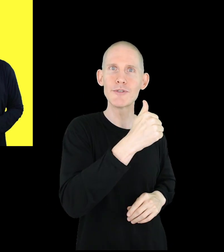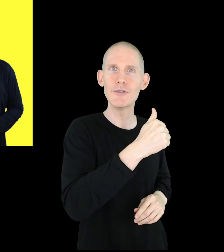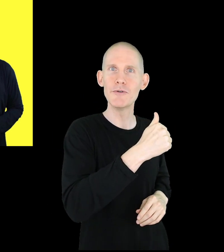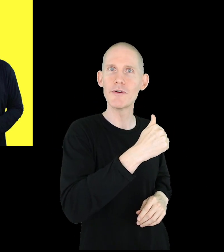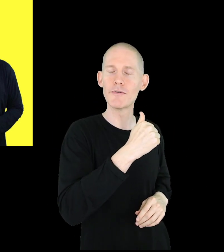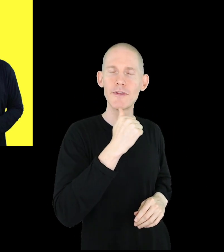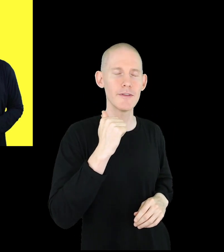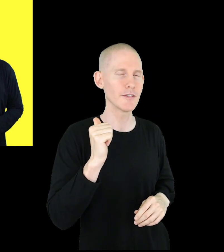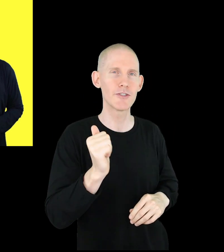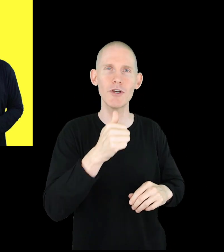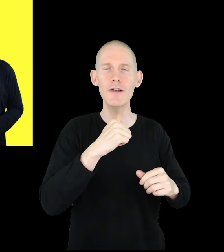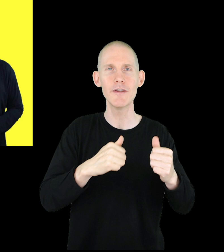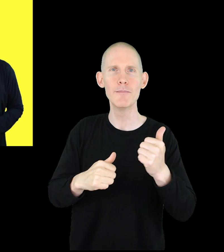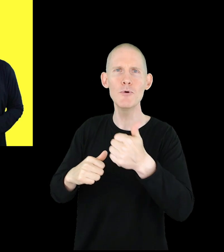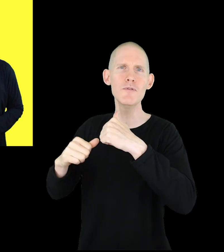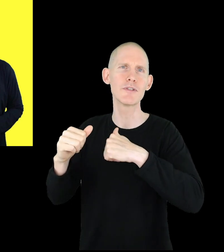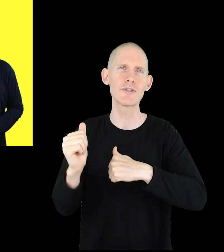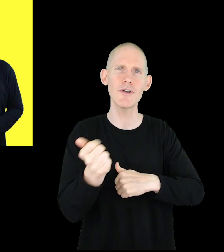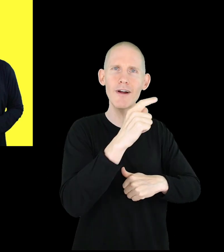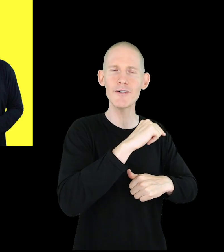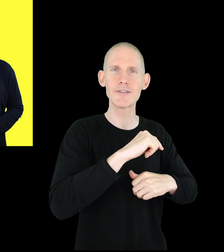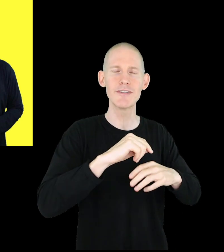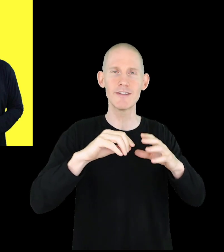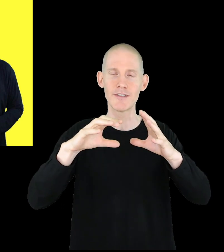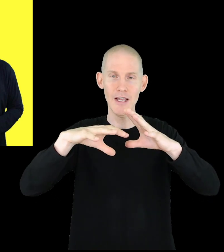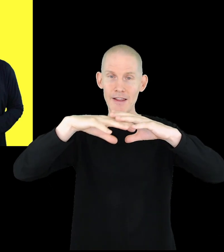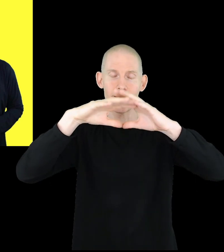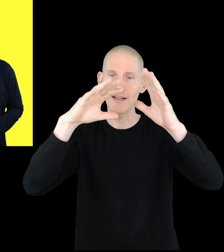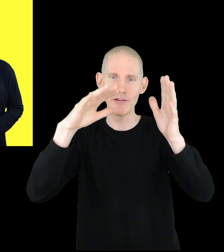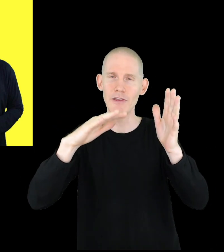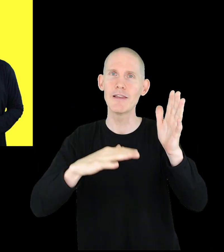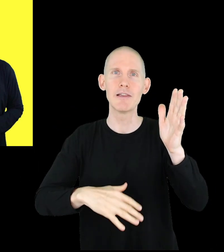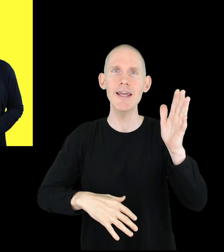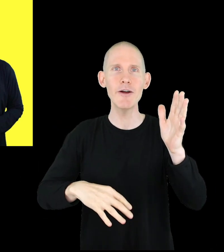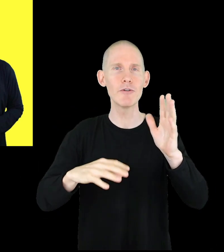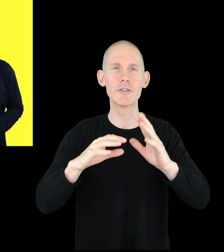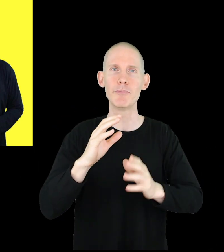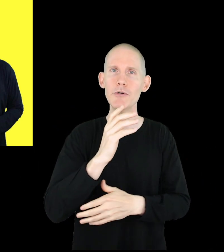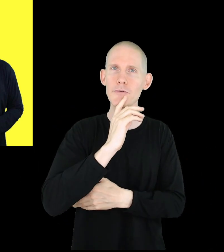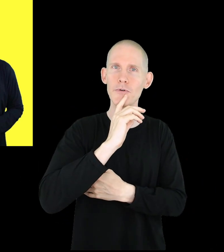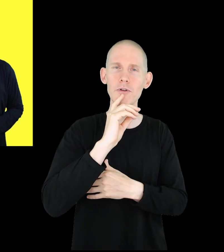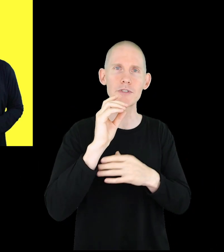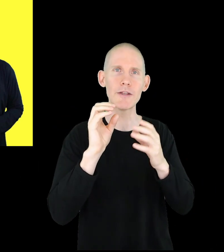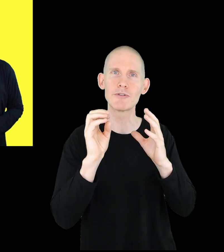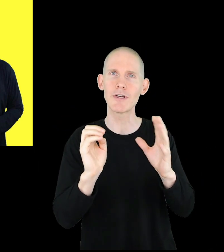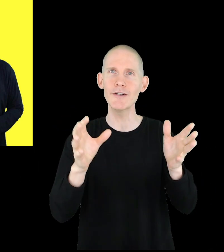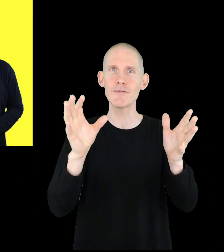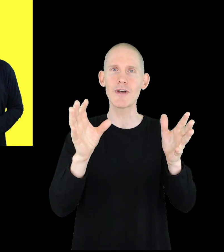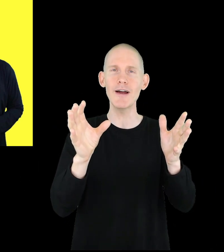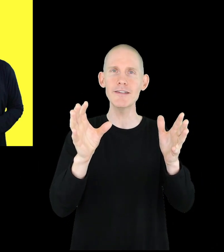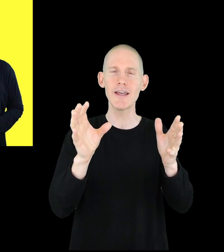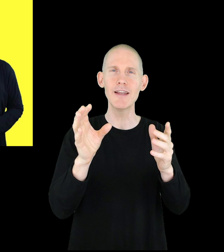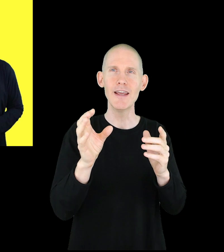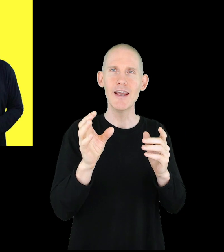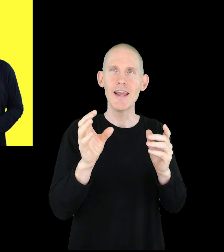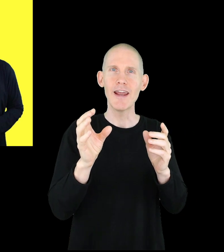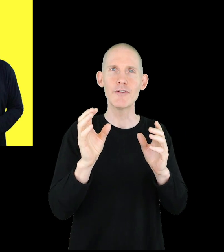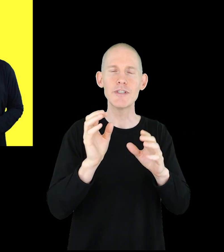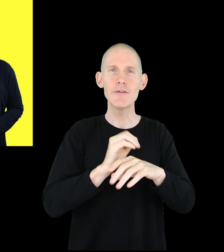you the sun, the moon, the stars, and the layout looks beautiful. It looks like there's tons of content, and there's either